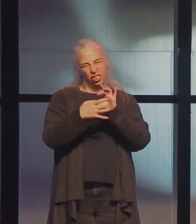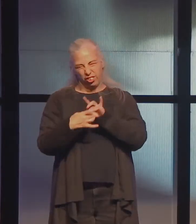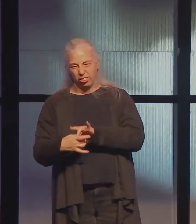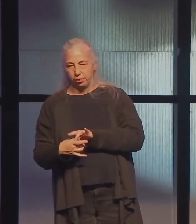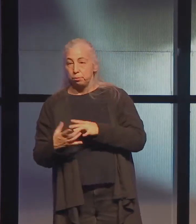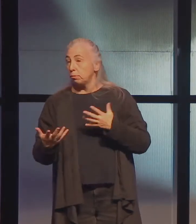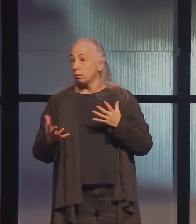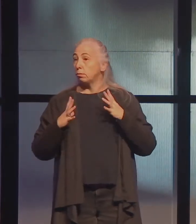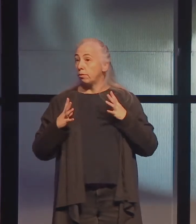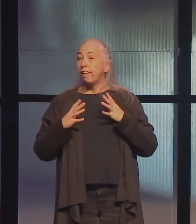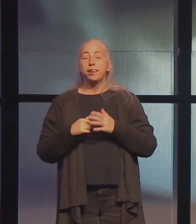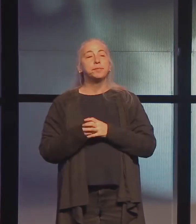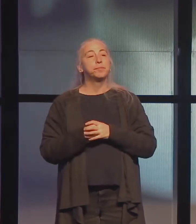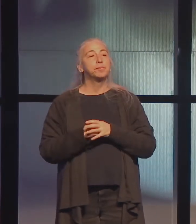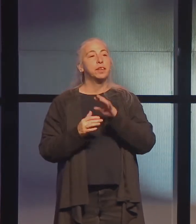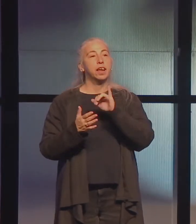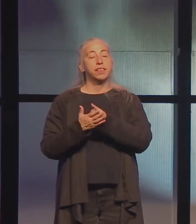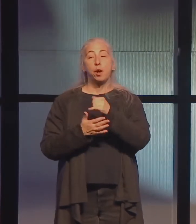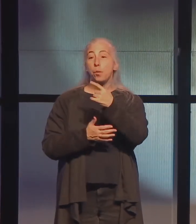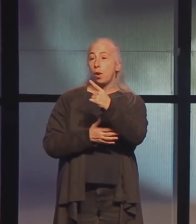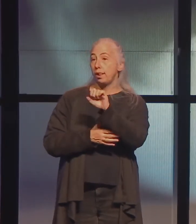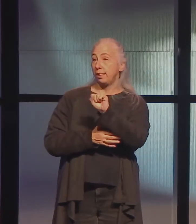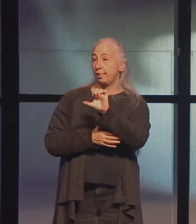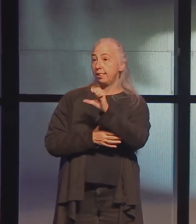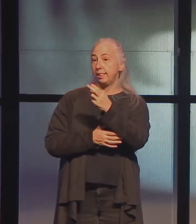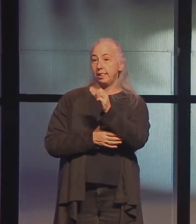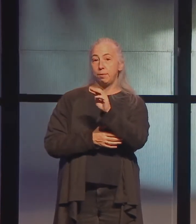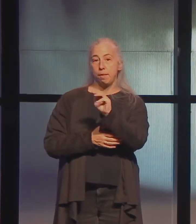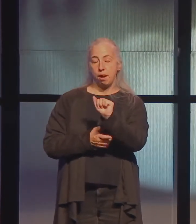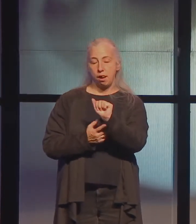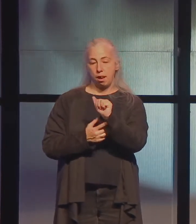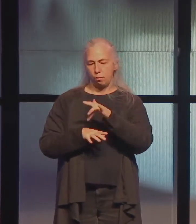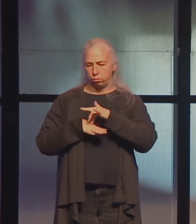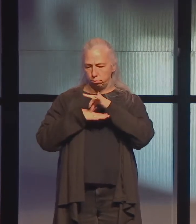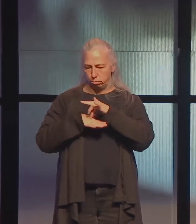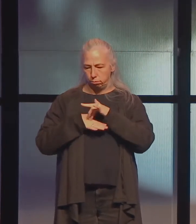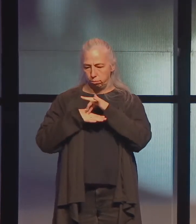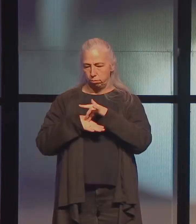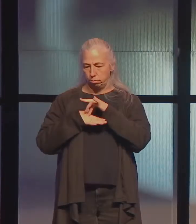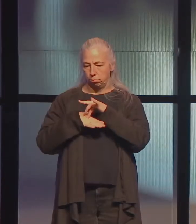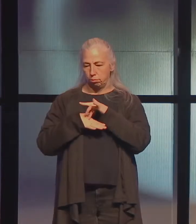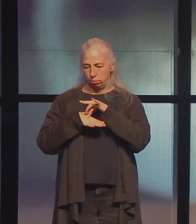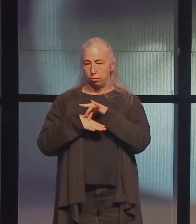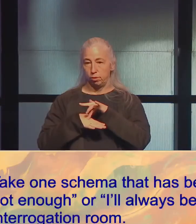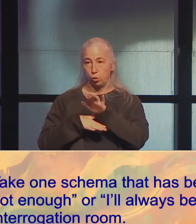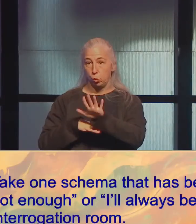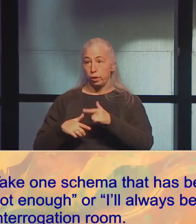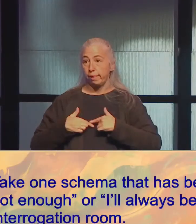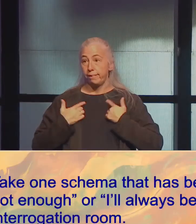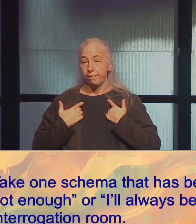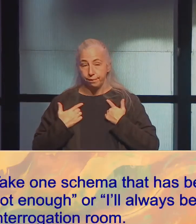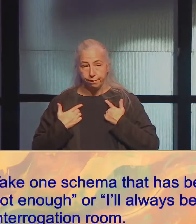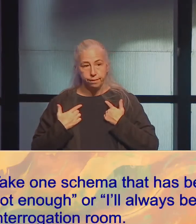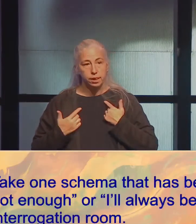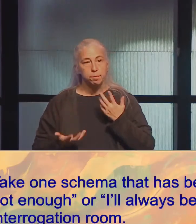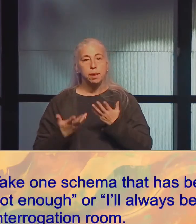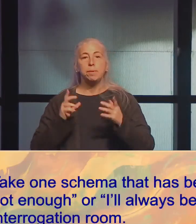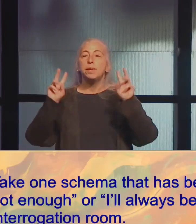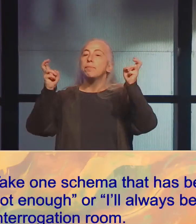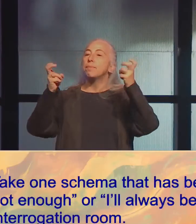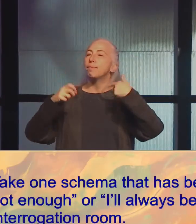go. Take that one schema that's been running your life. Maybe it's, I'm not